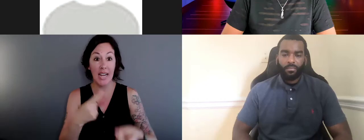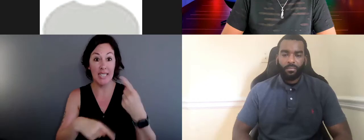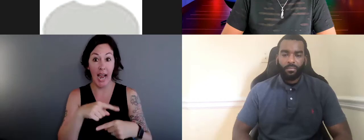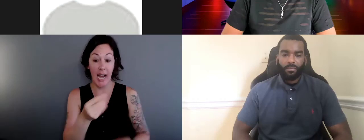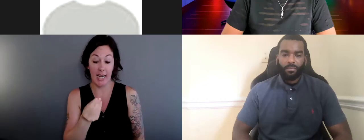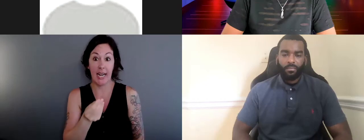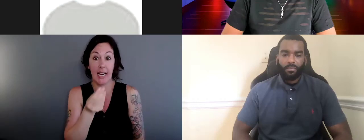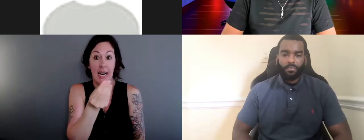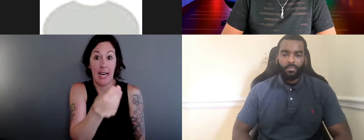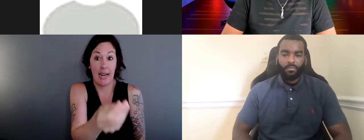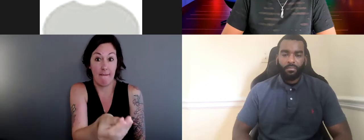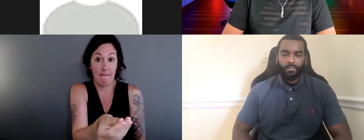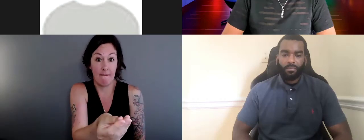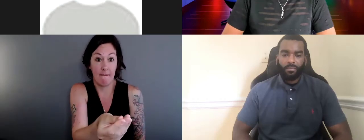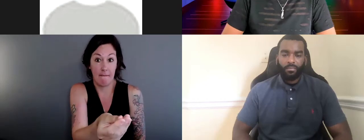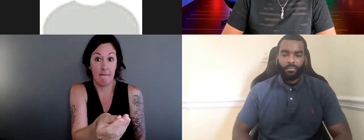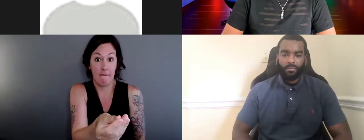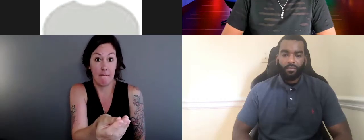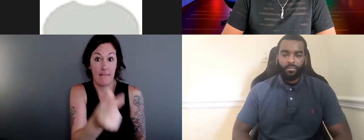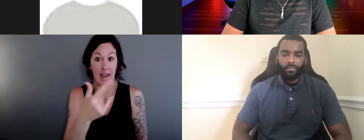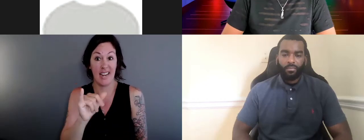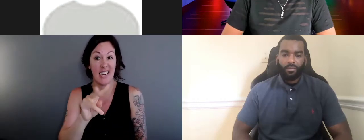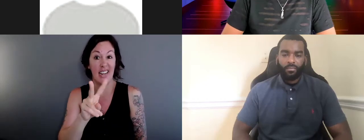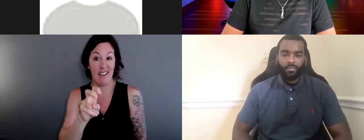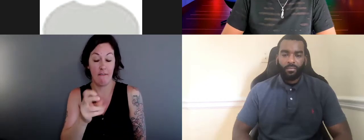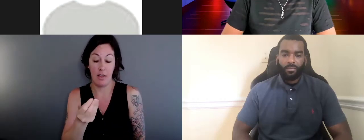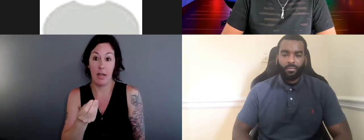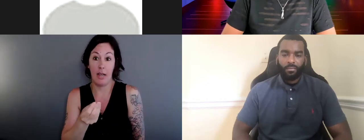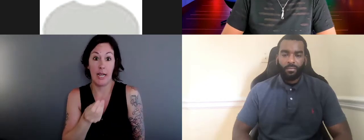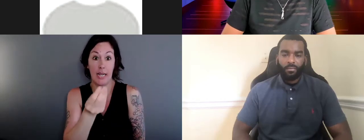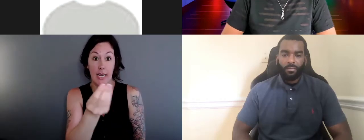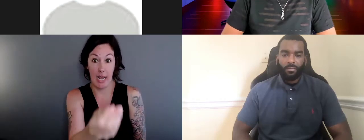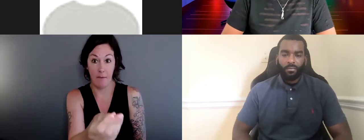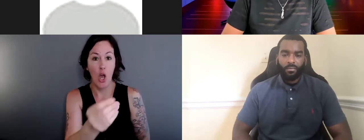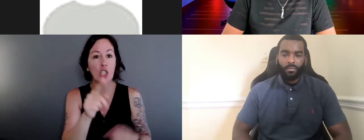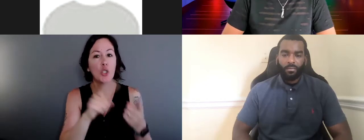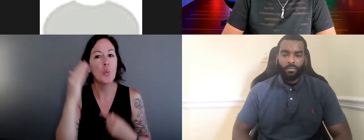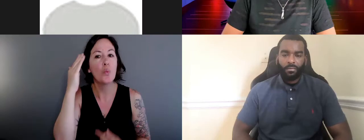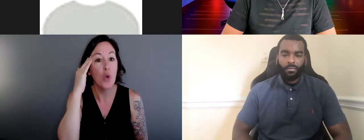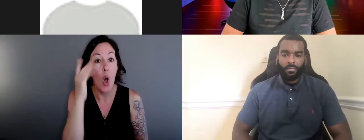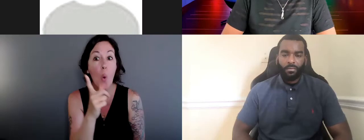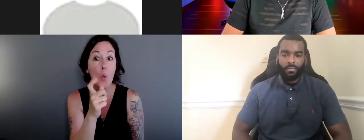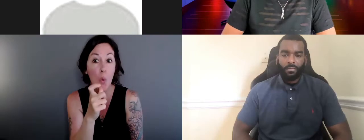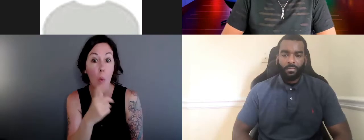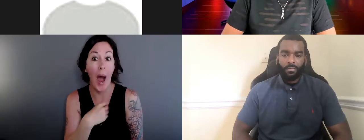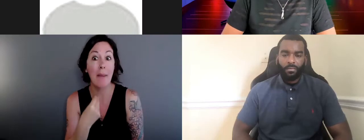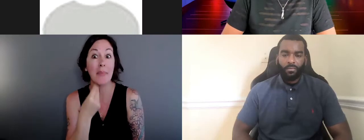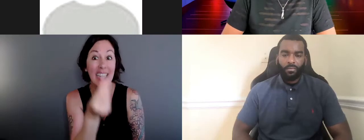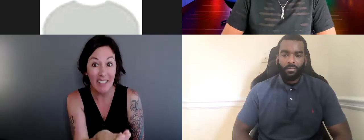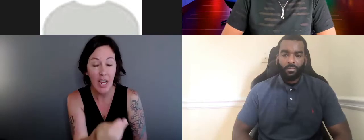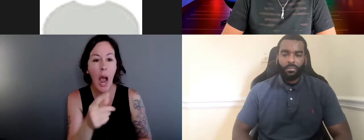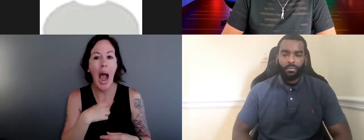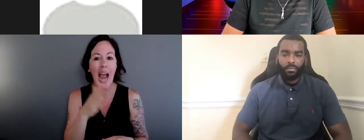communicate and see one another. So if I sign this, for example, this means give. That